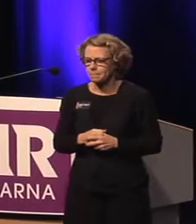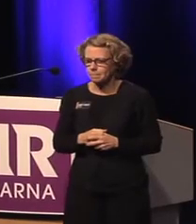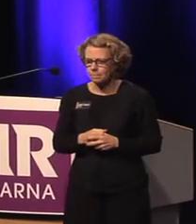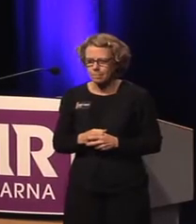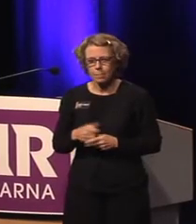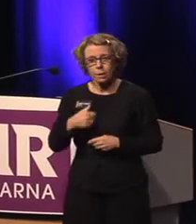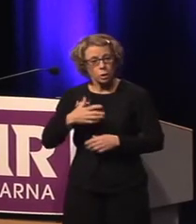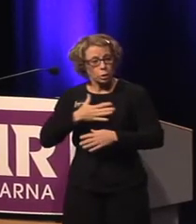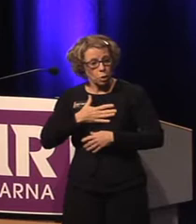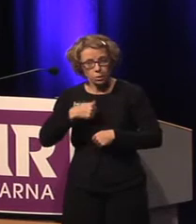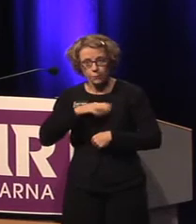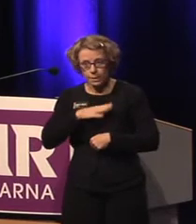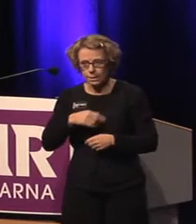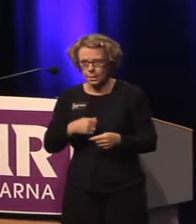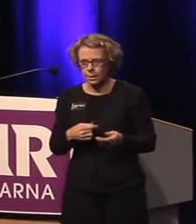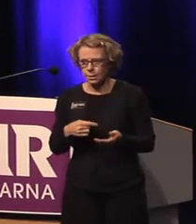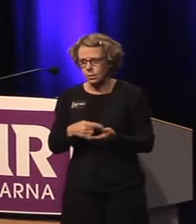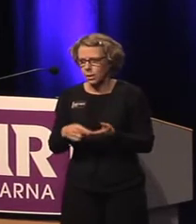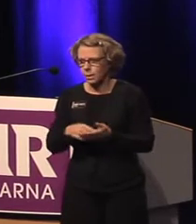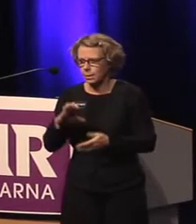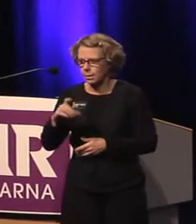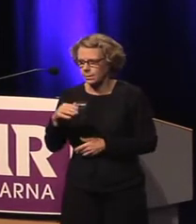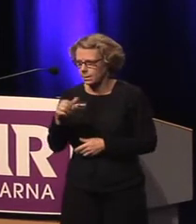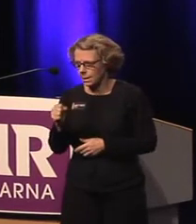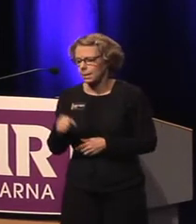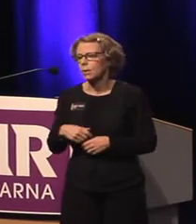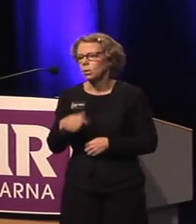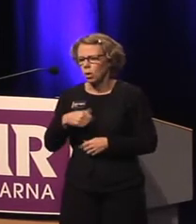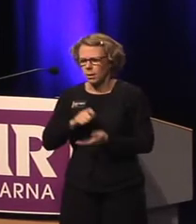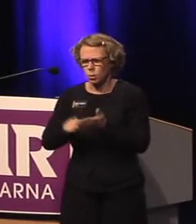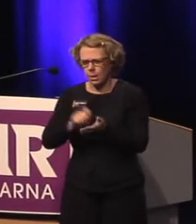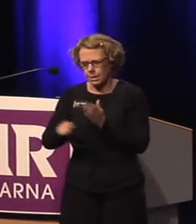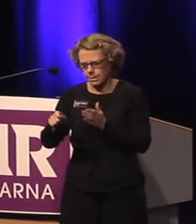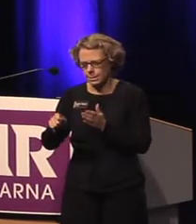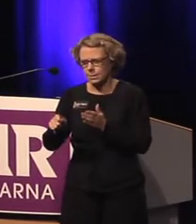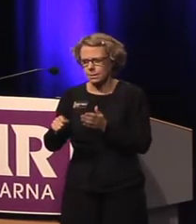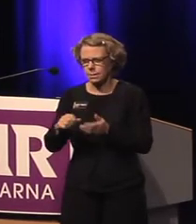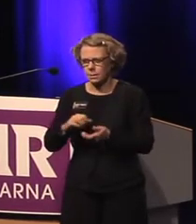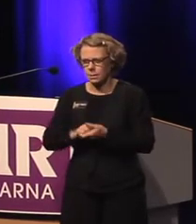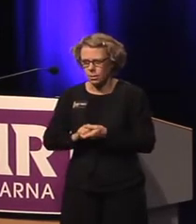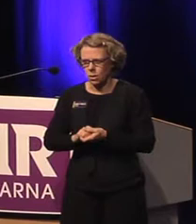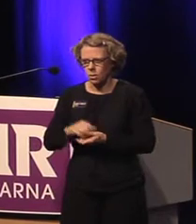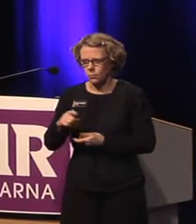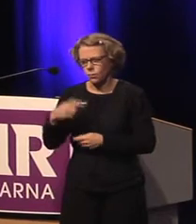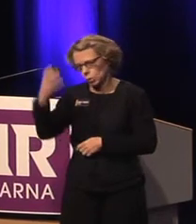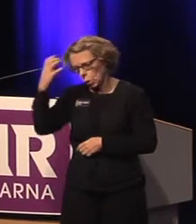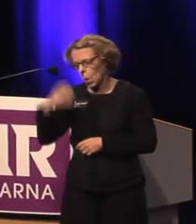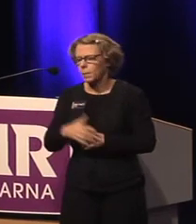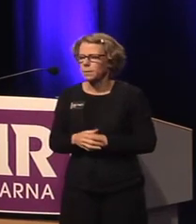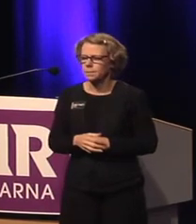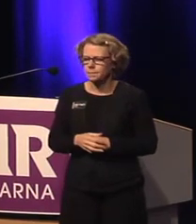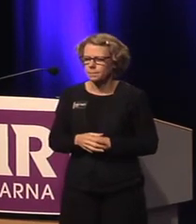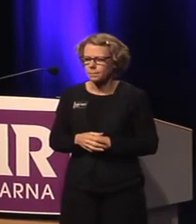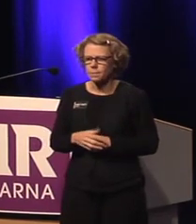I'm happy to be here. My name is David Isaacson. I'm a journalist and writer from Global Reporting in Stockholm. And I'll